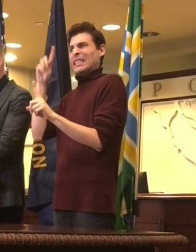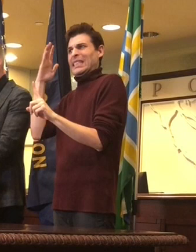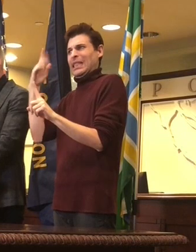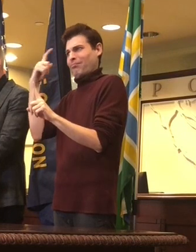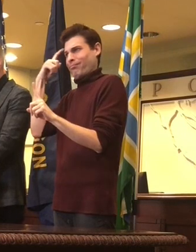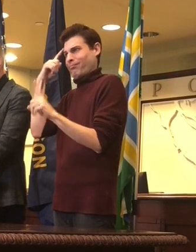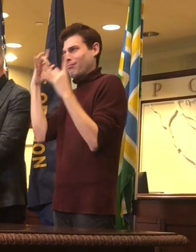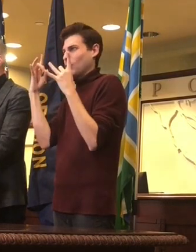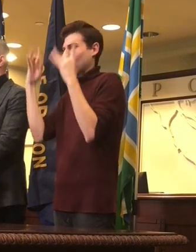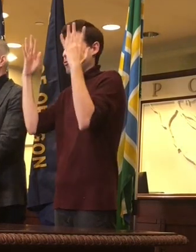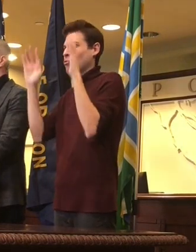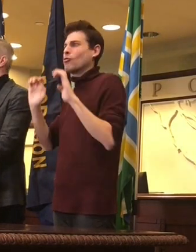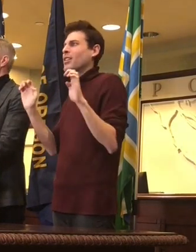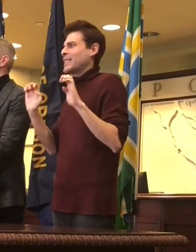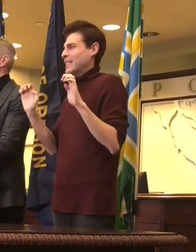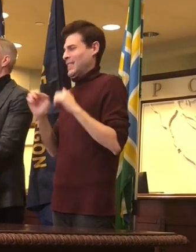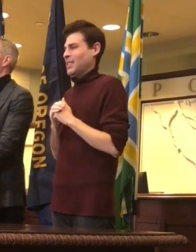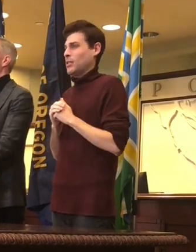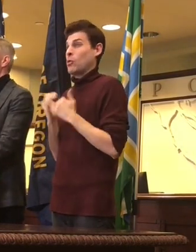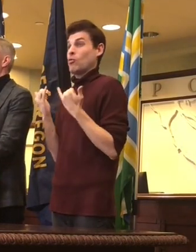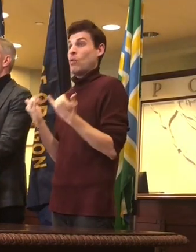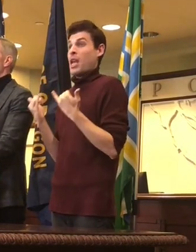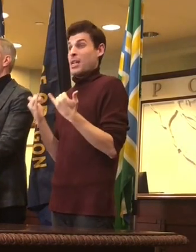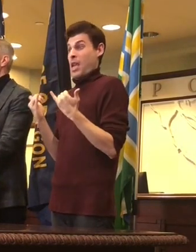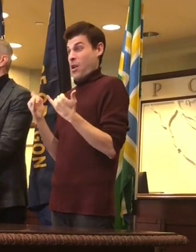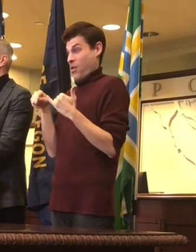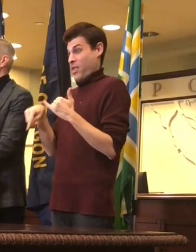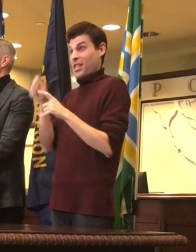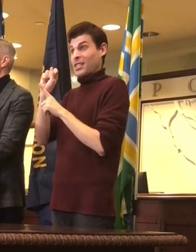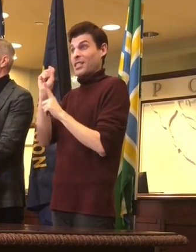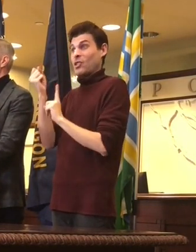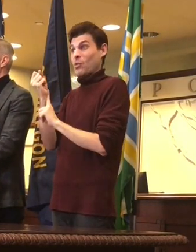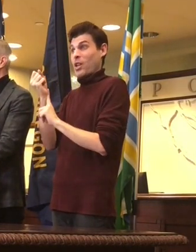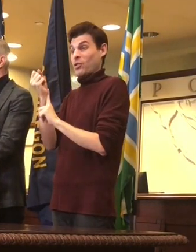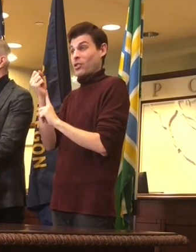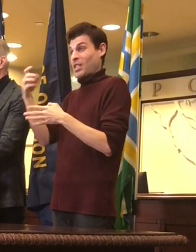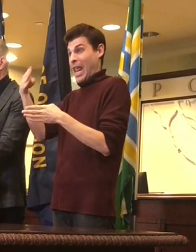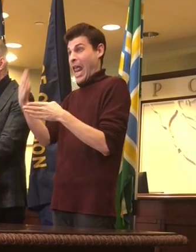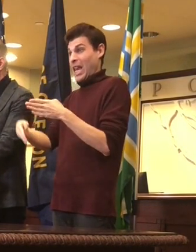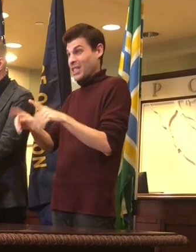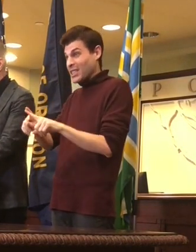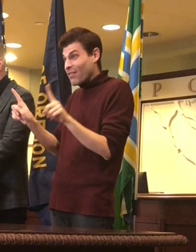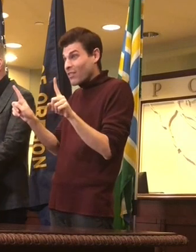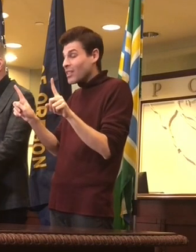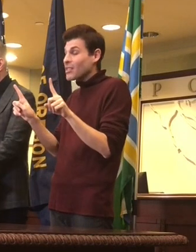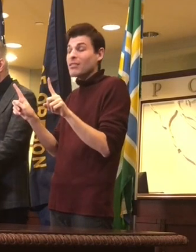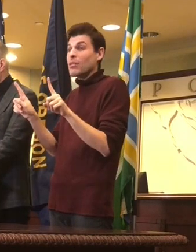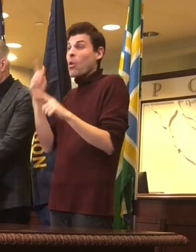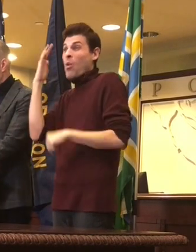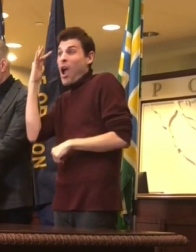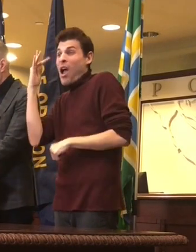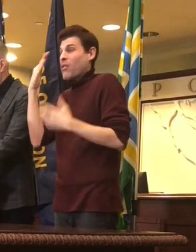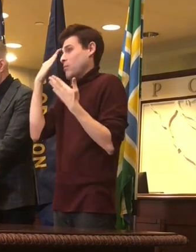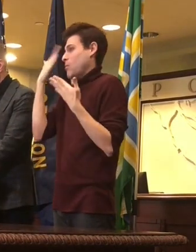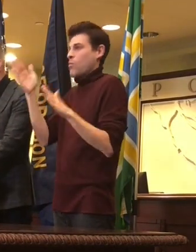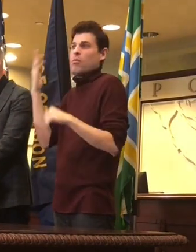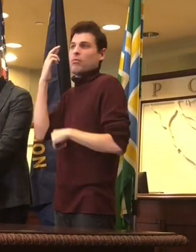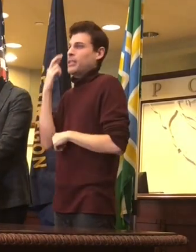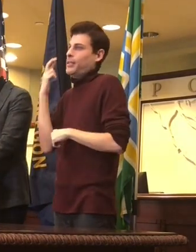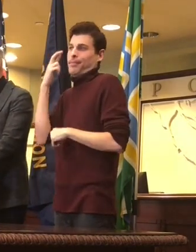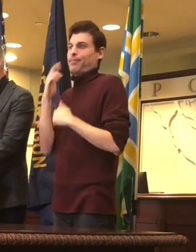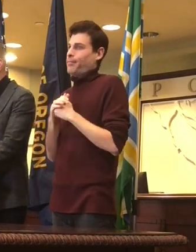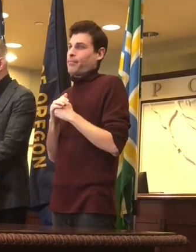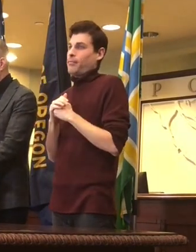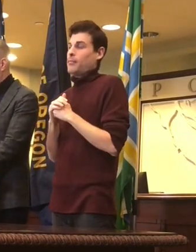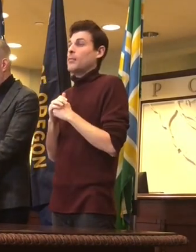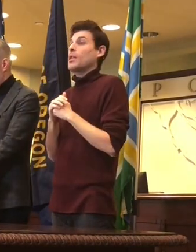crisis. It's unknown at this time why this particular situation ended differently. All of us,